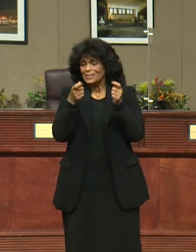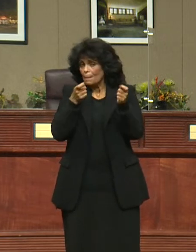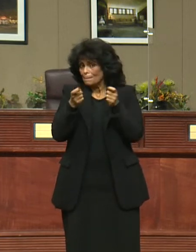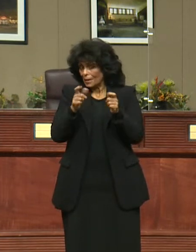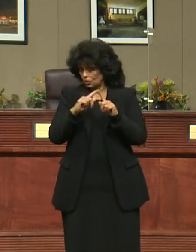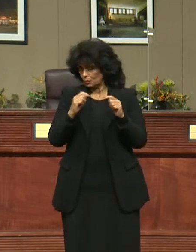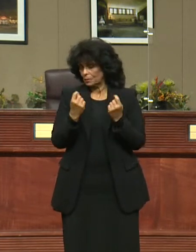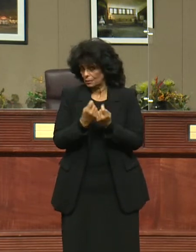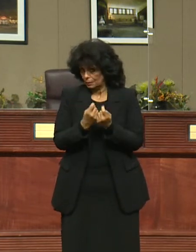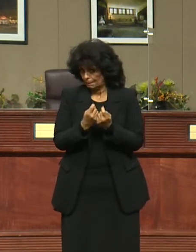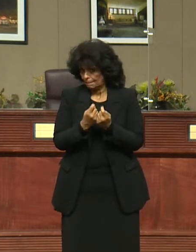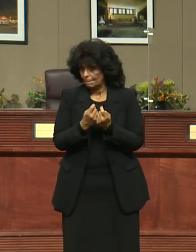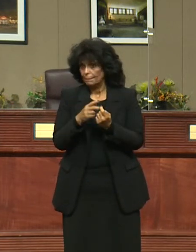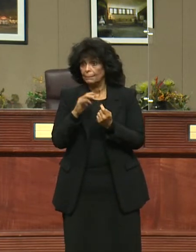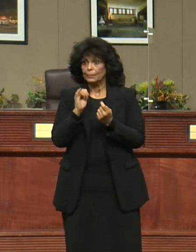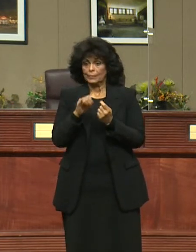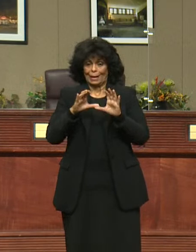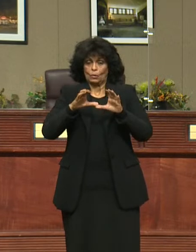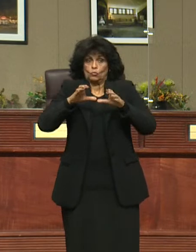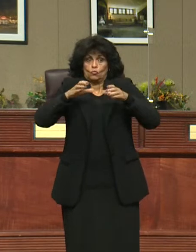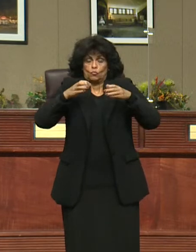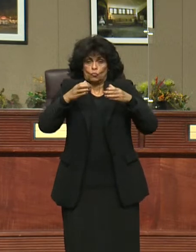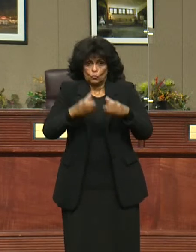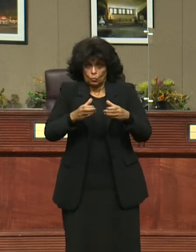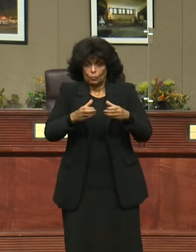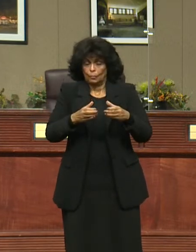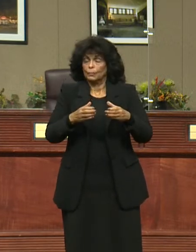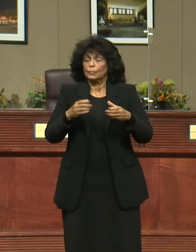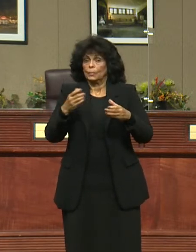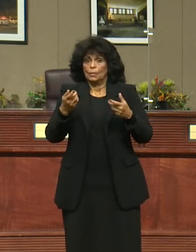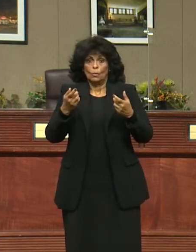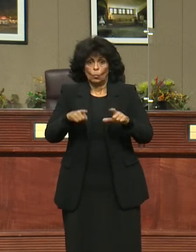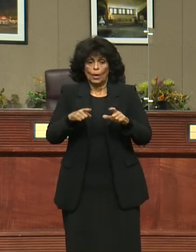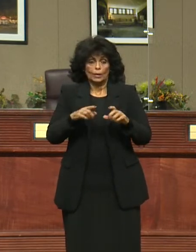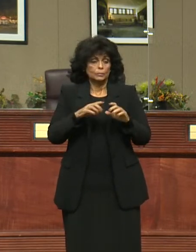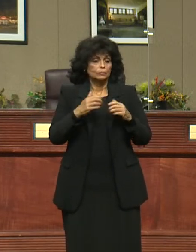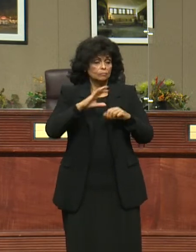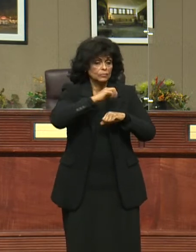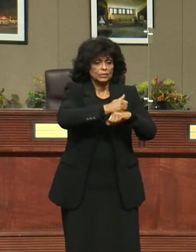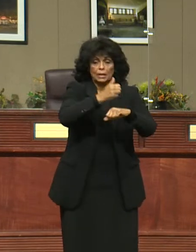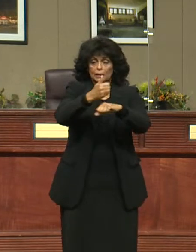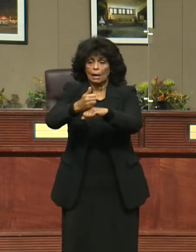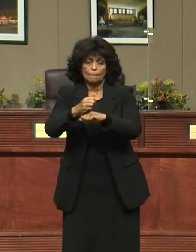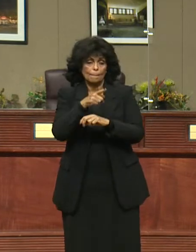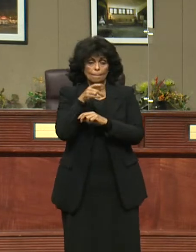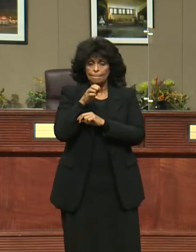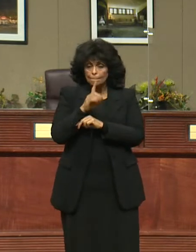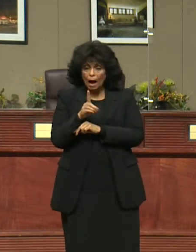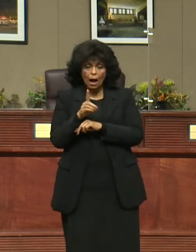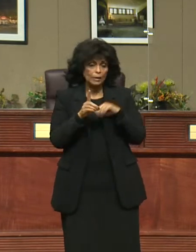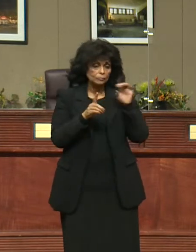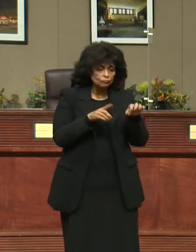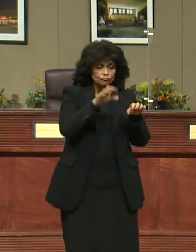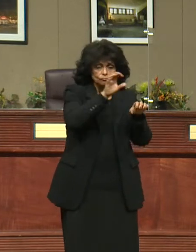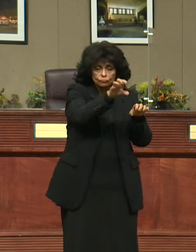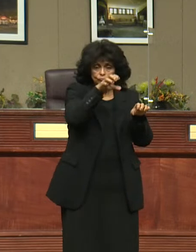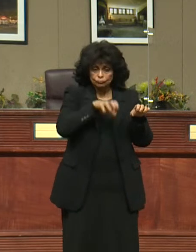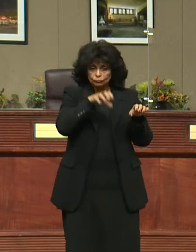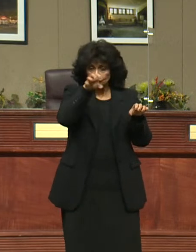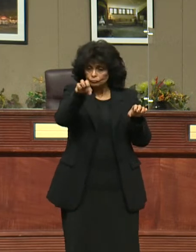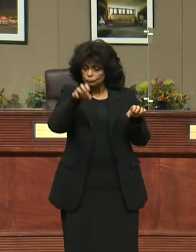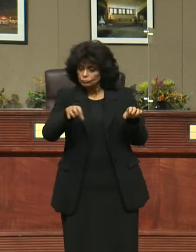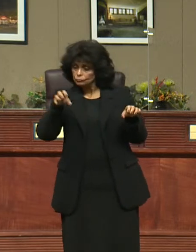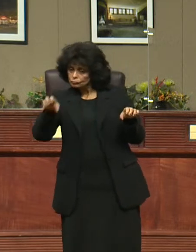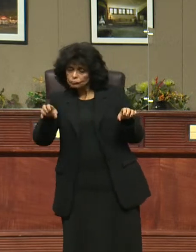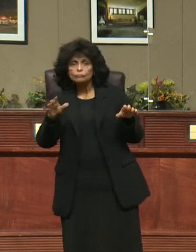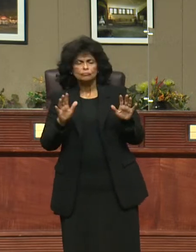will be able to manage quickly these pods. Why we did that? Because it was happening that